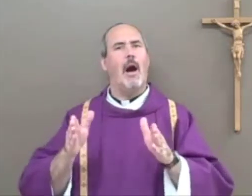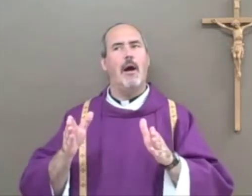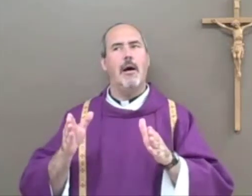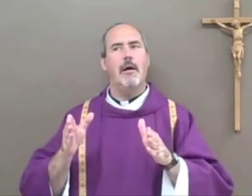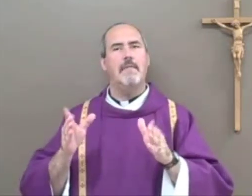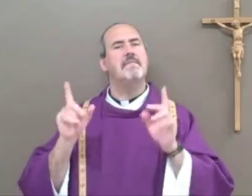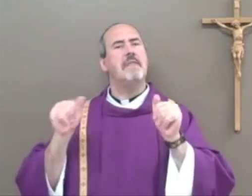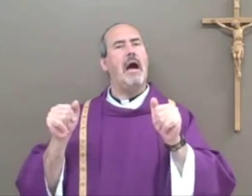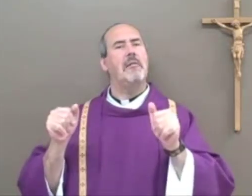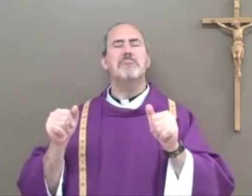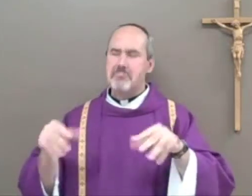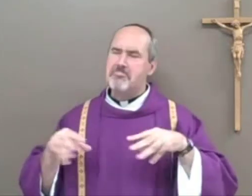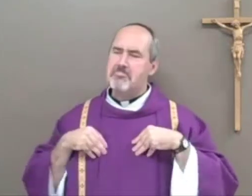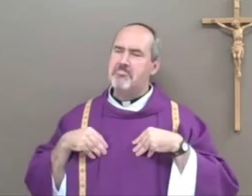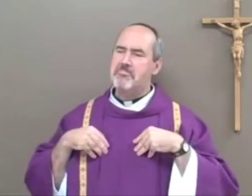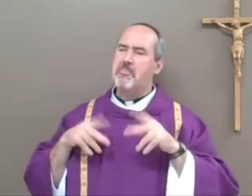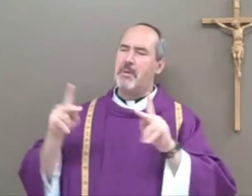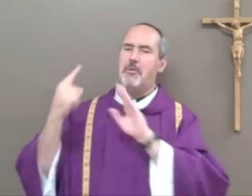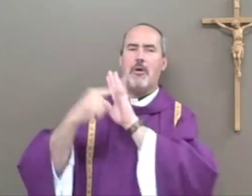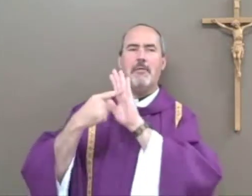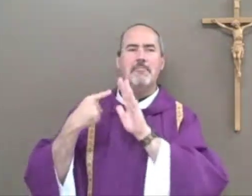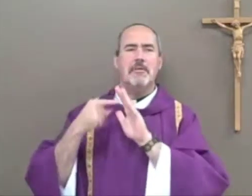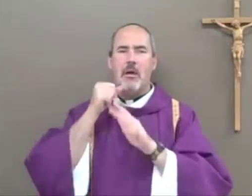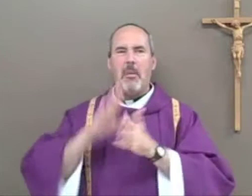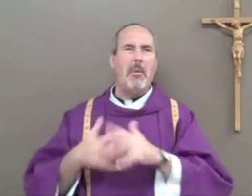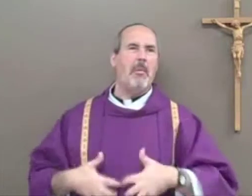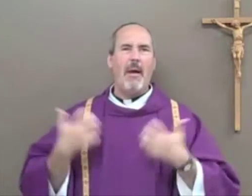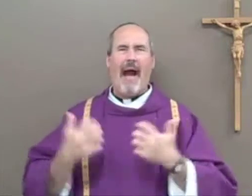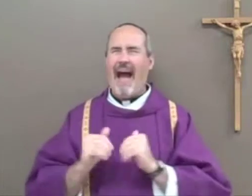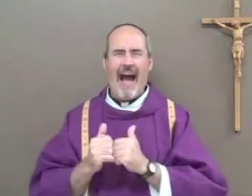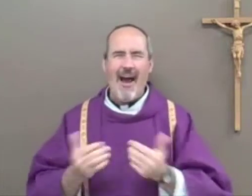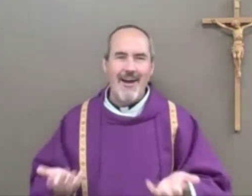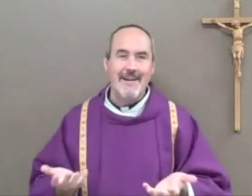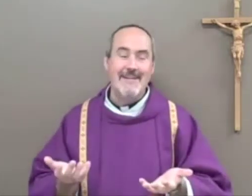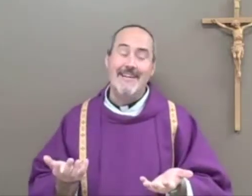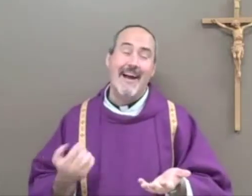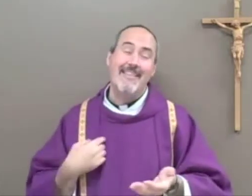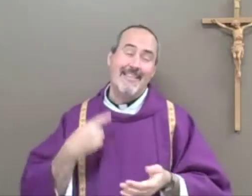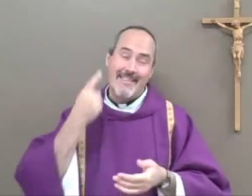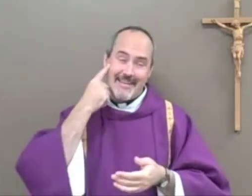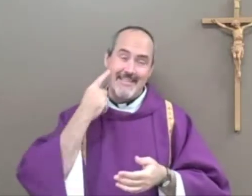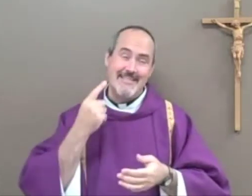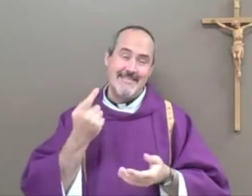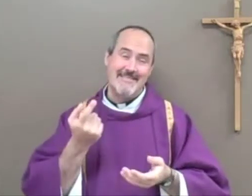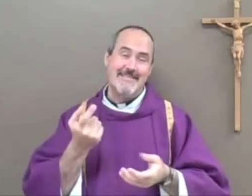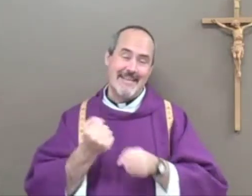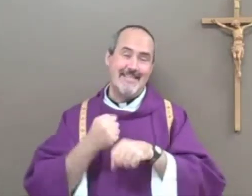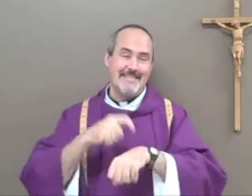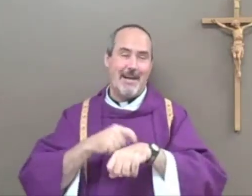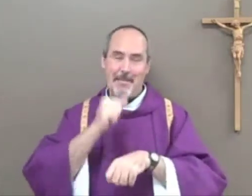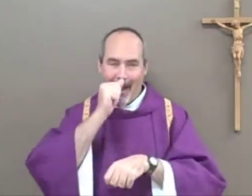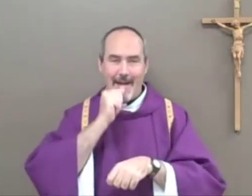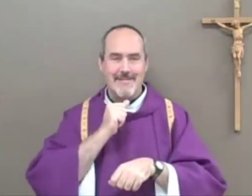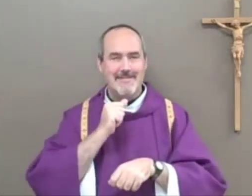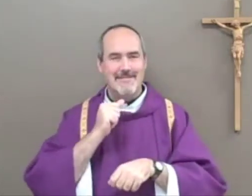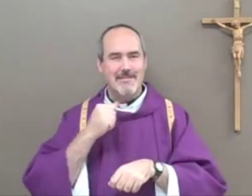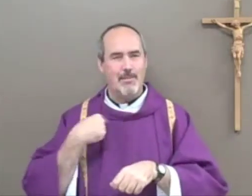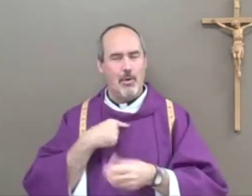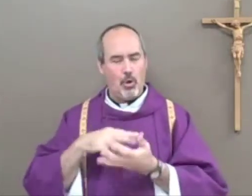So what's the best way to be able to accept criticism without getting angry and defensive? Well, I think that it just takes time